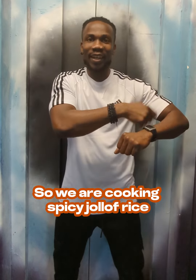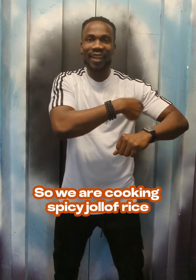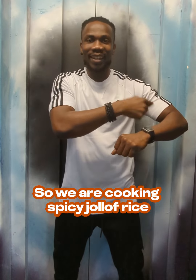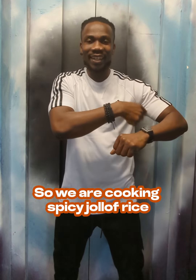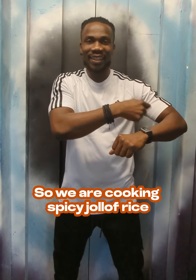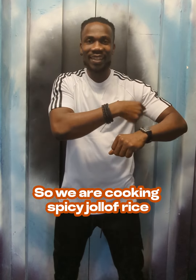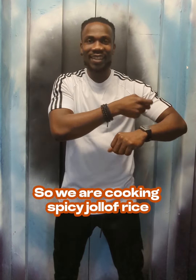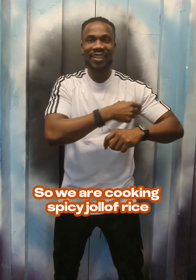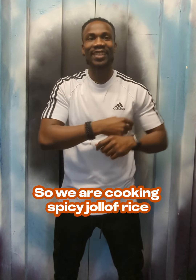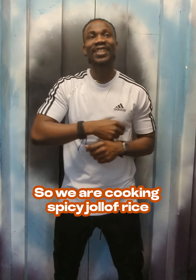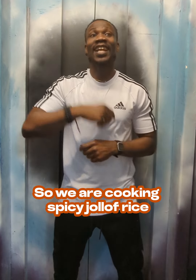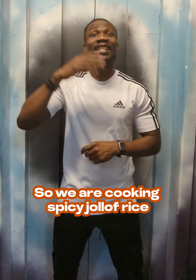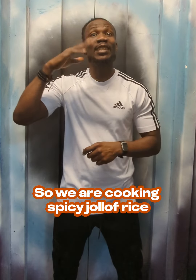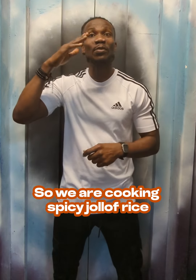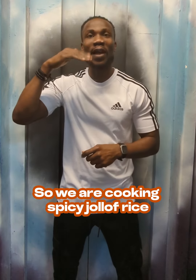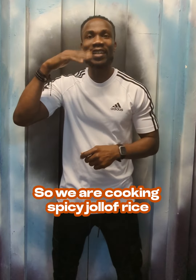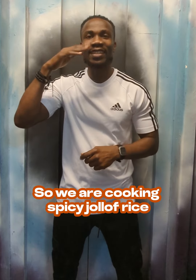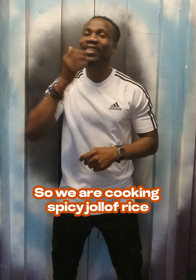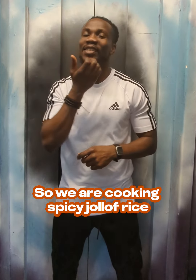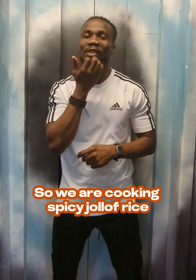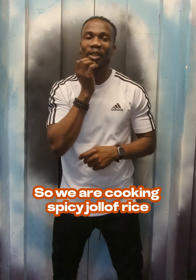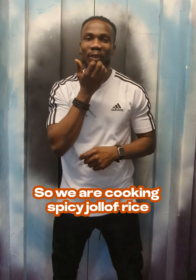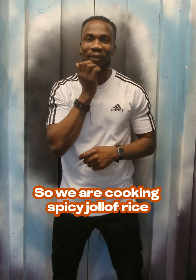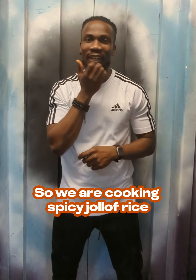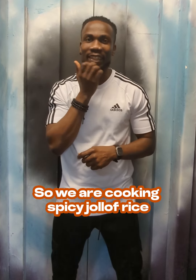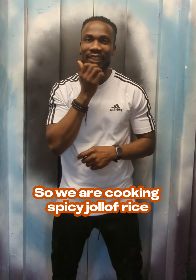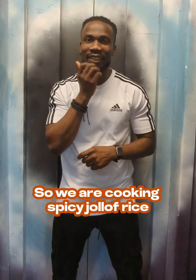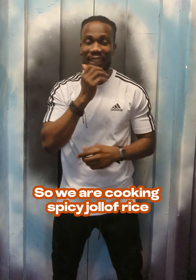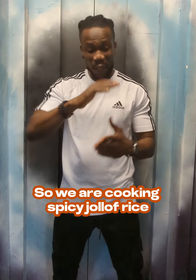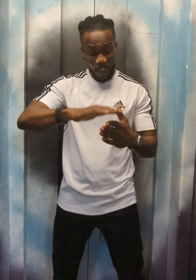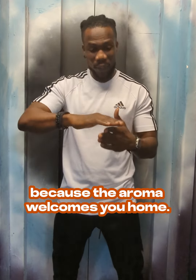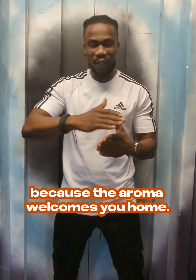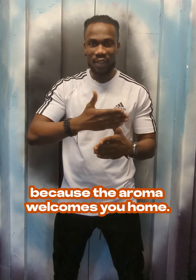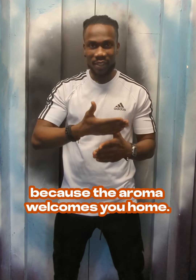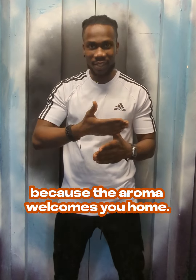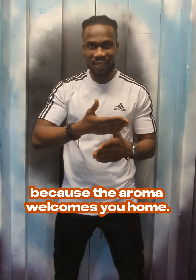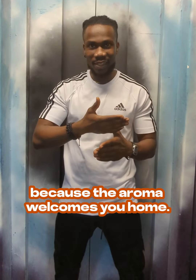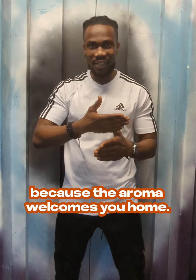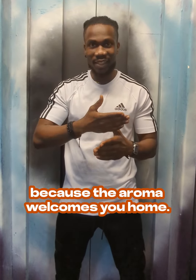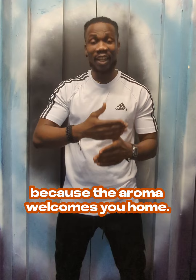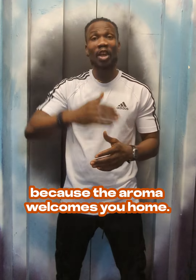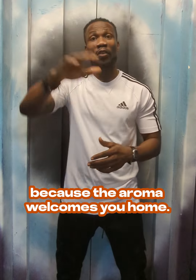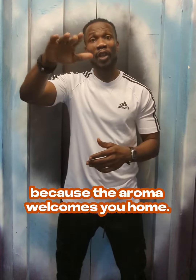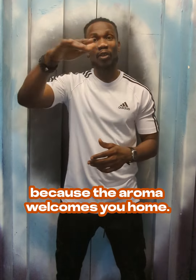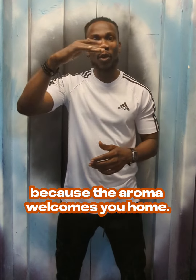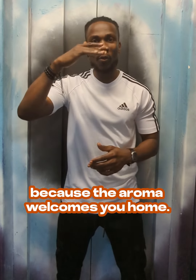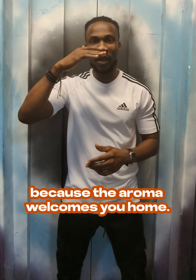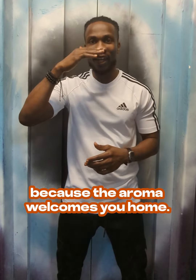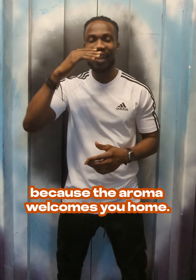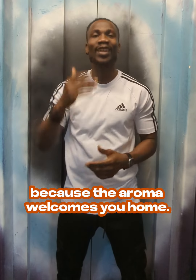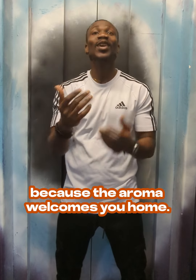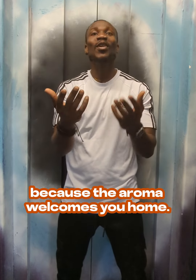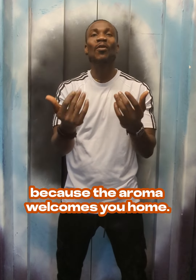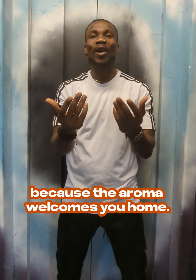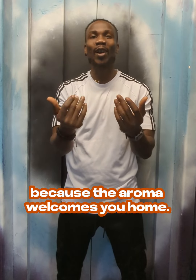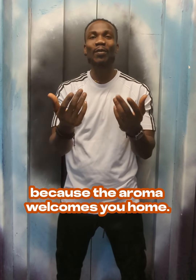cooking spicy jollof rice because the aroma welcomes